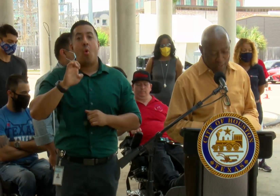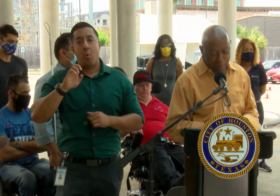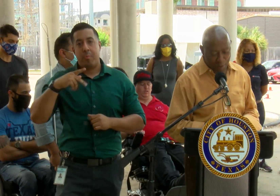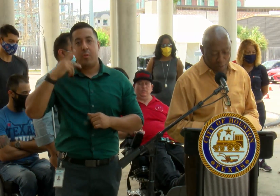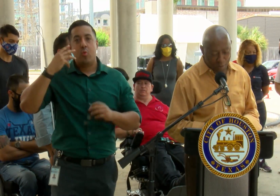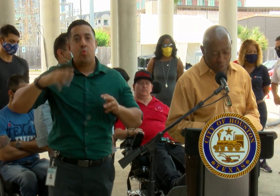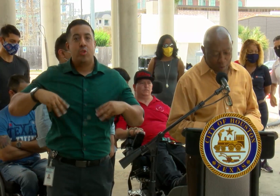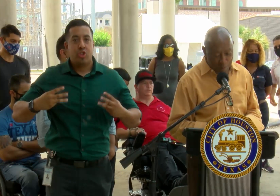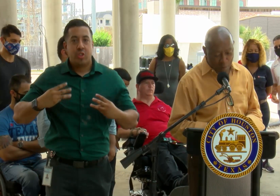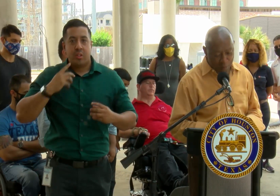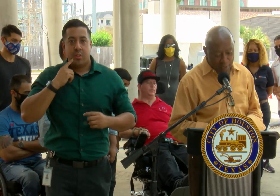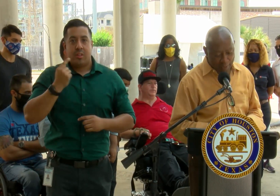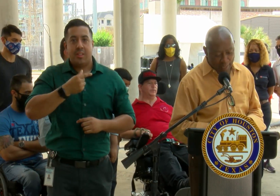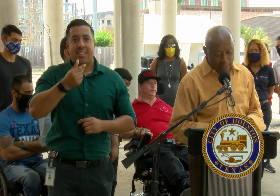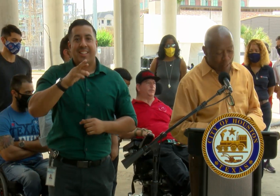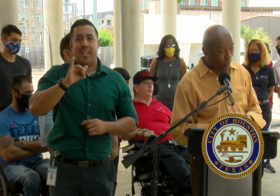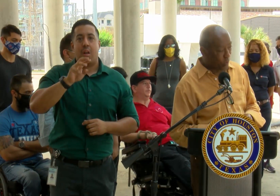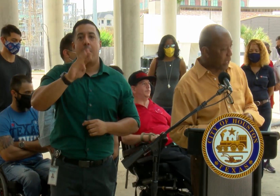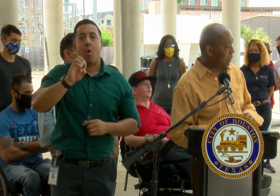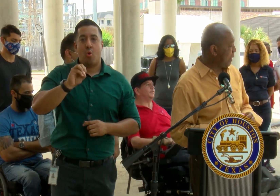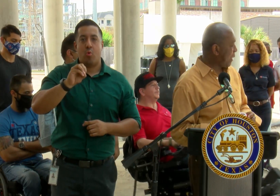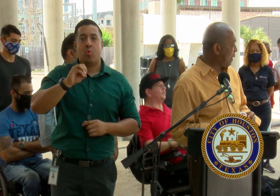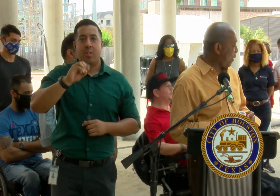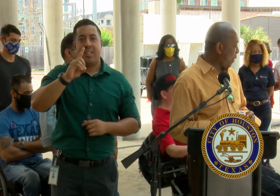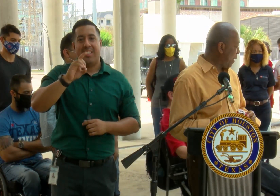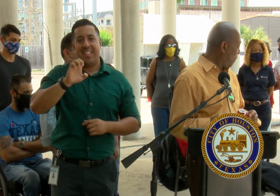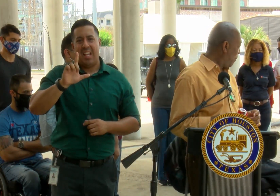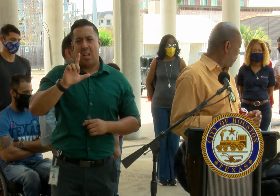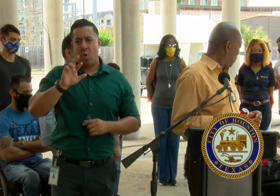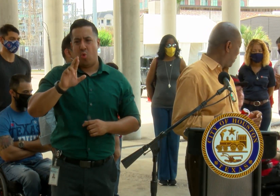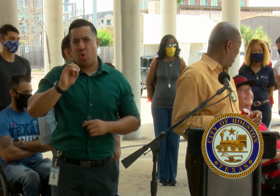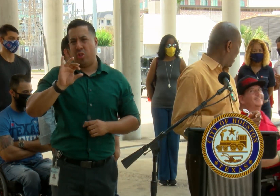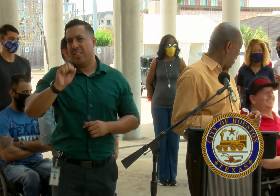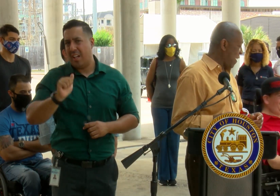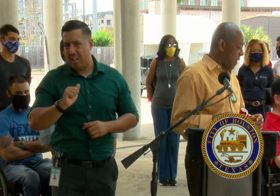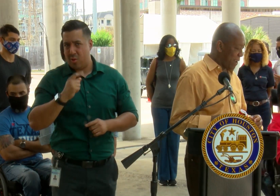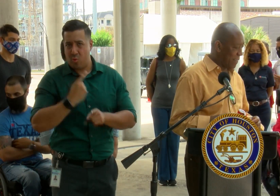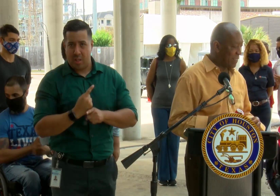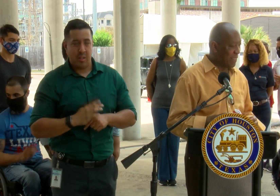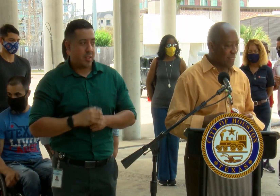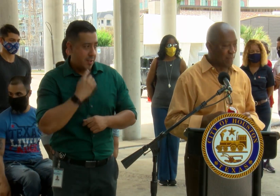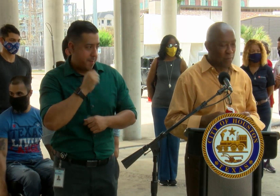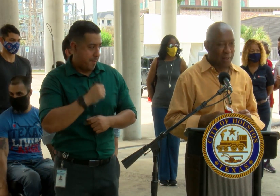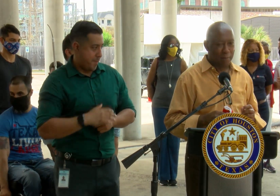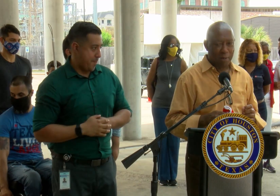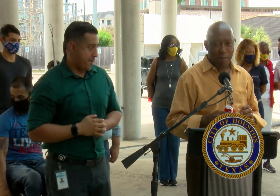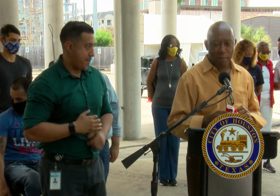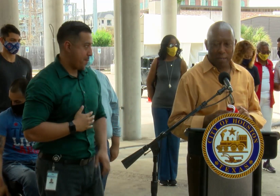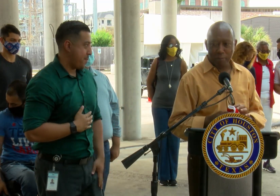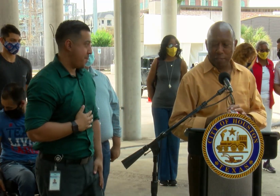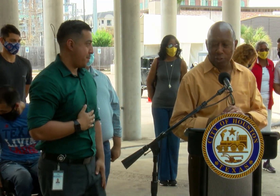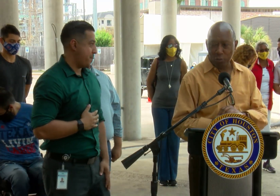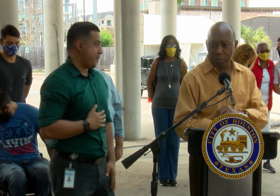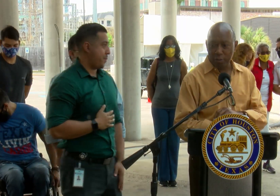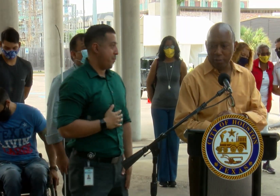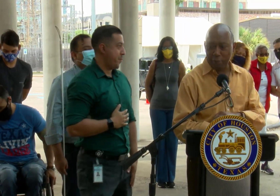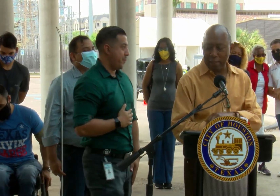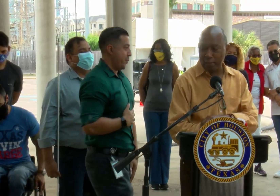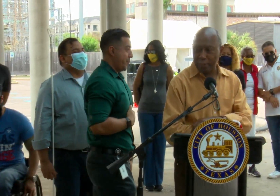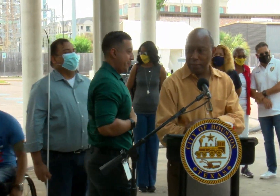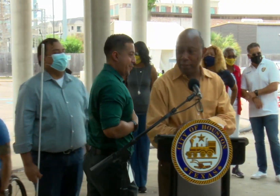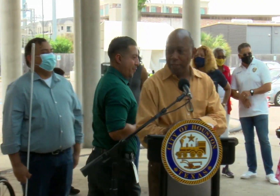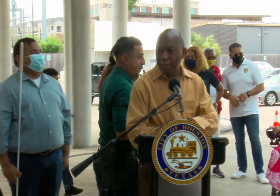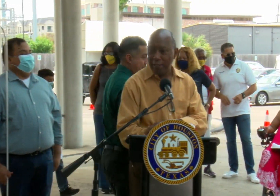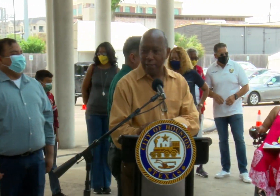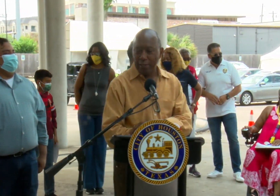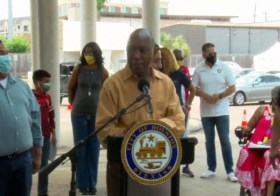Association, let me call on Guillermo de la Rosa. Did I get that right? All right. My tutor in Spanish